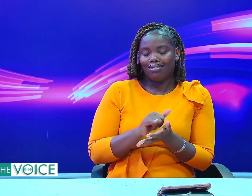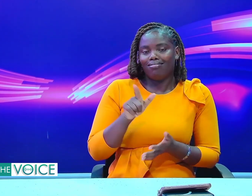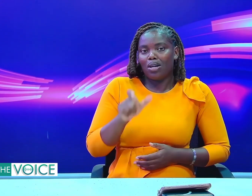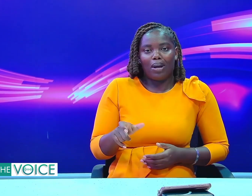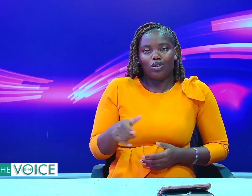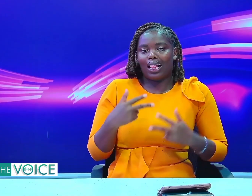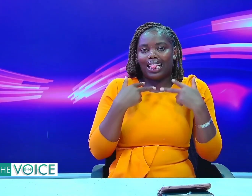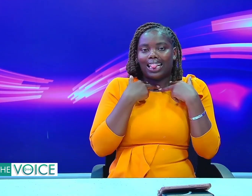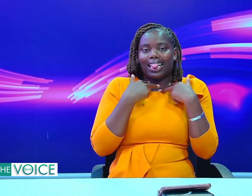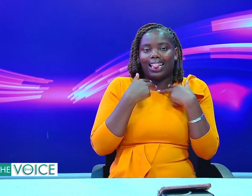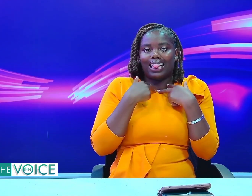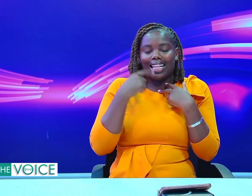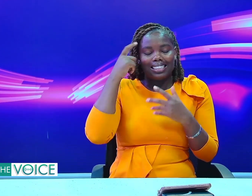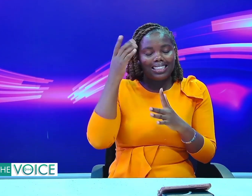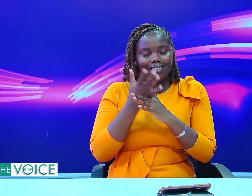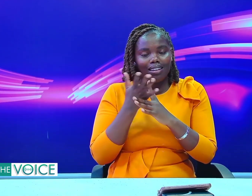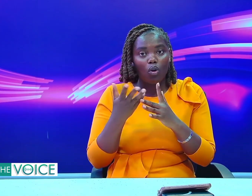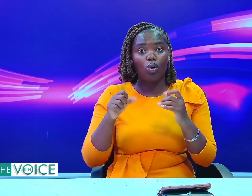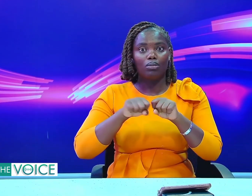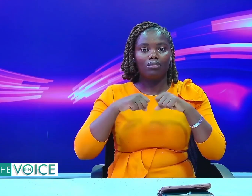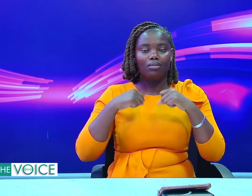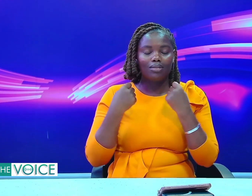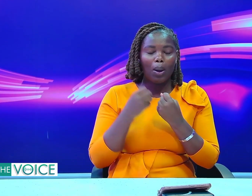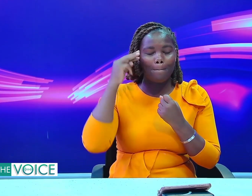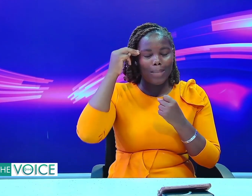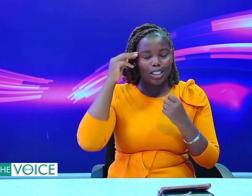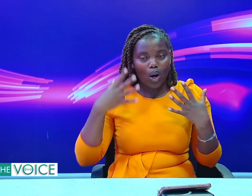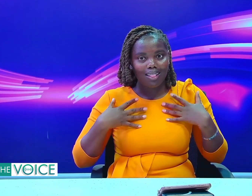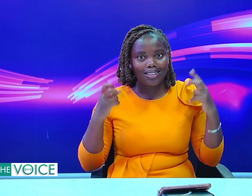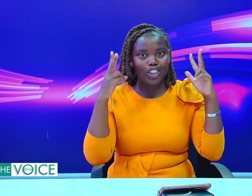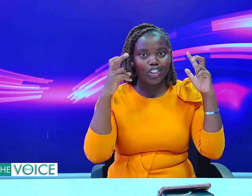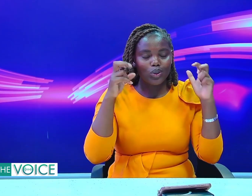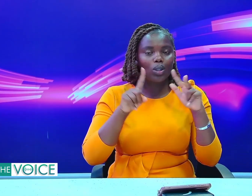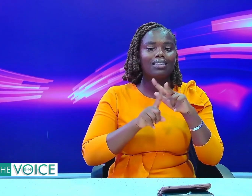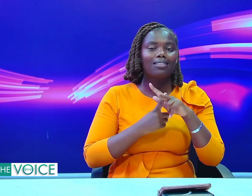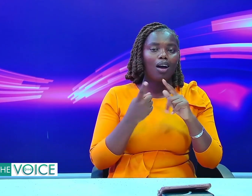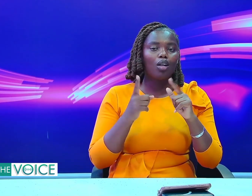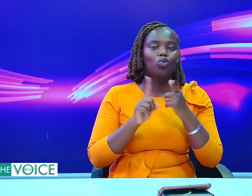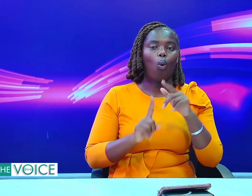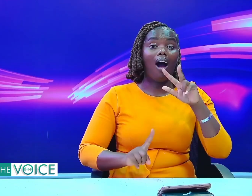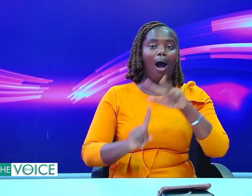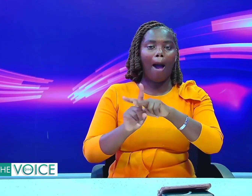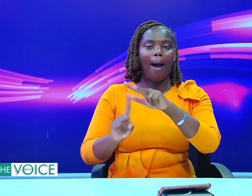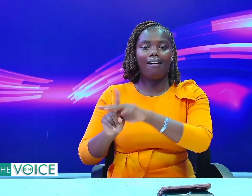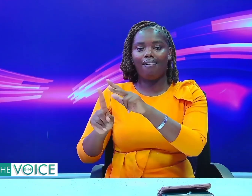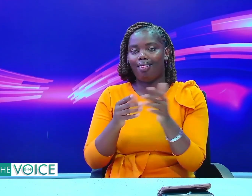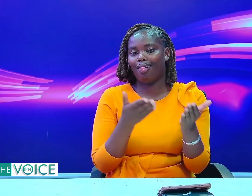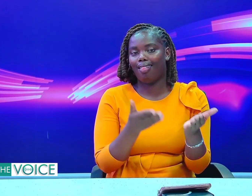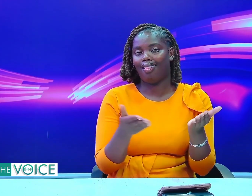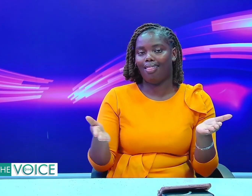you find that this person gets stuck in the society. They start developing mental